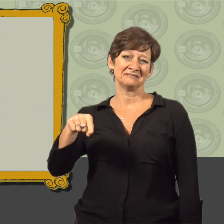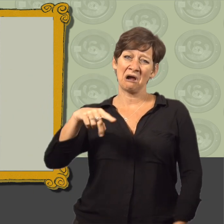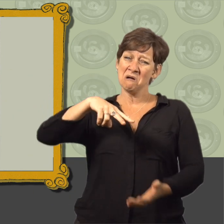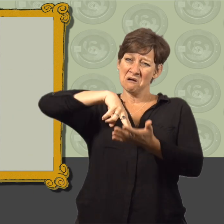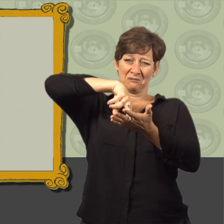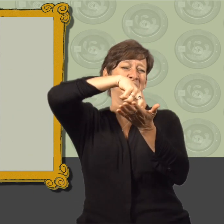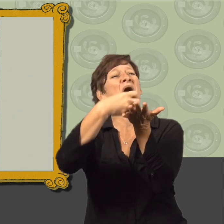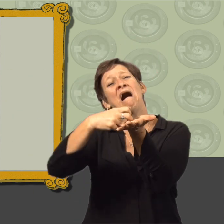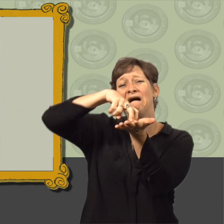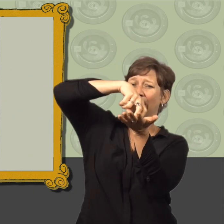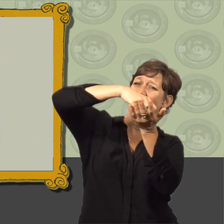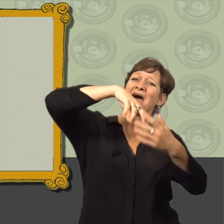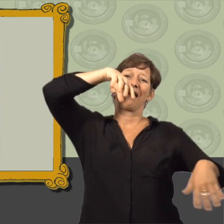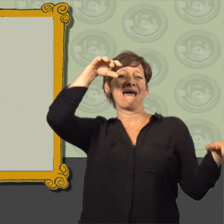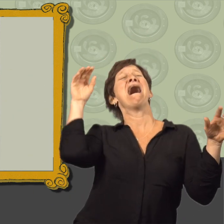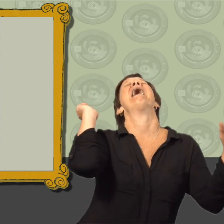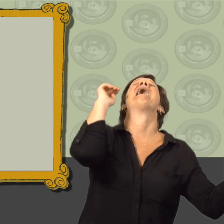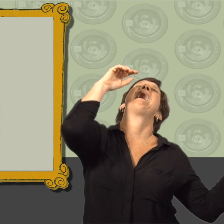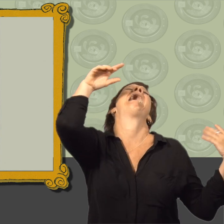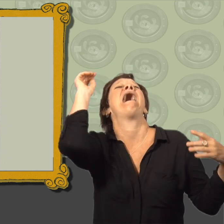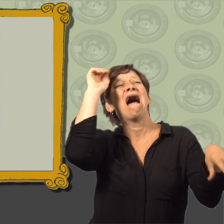She went boneless.